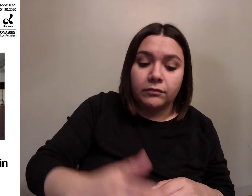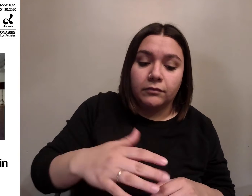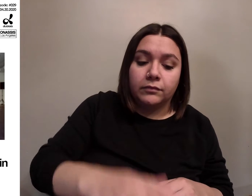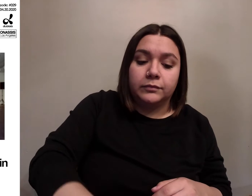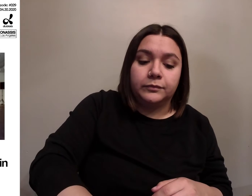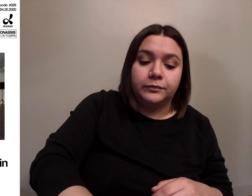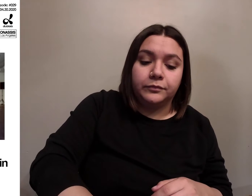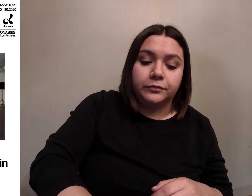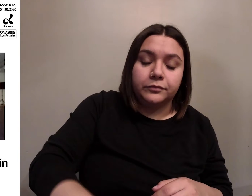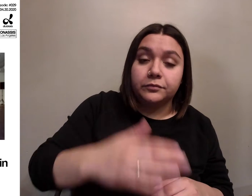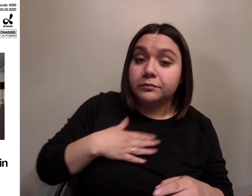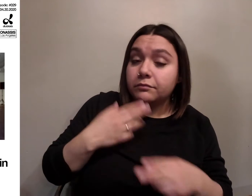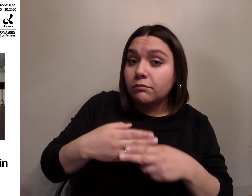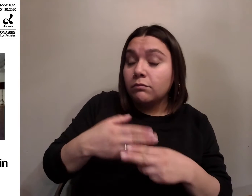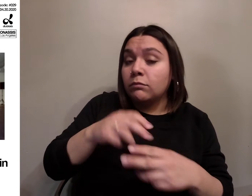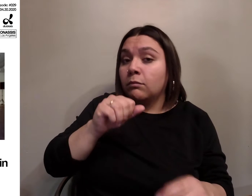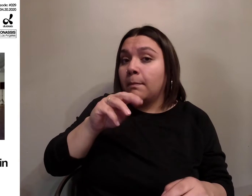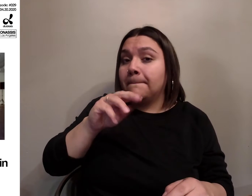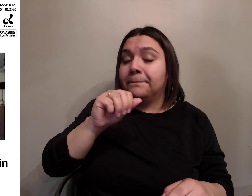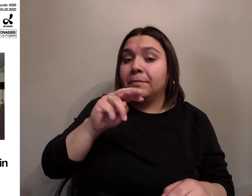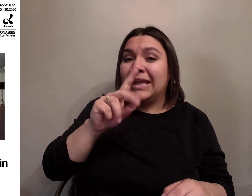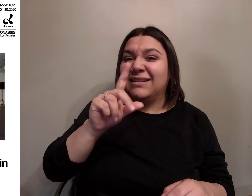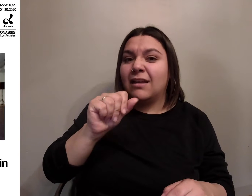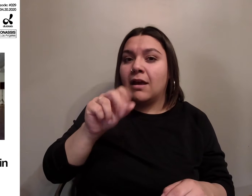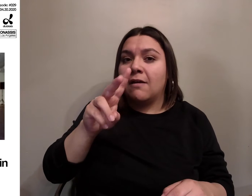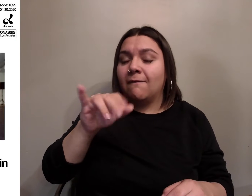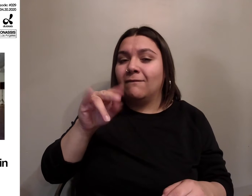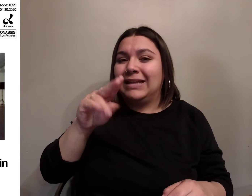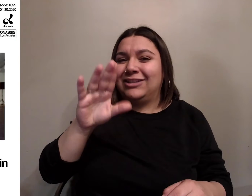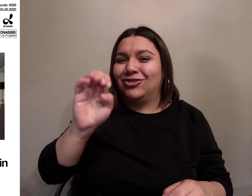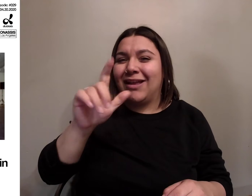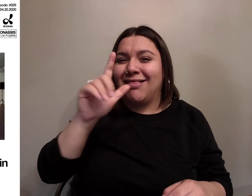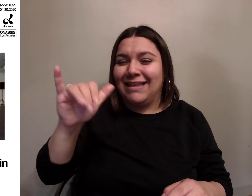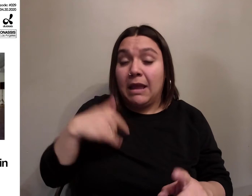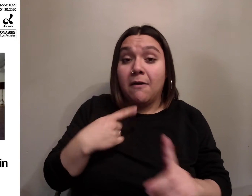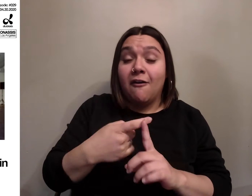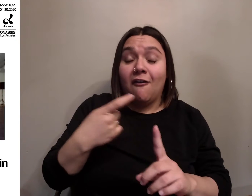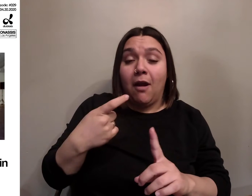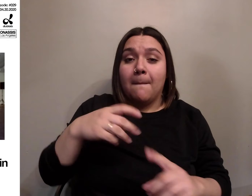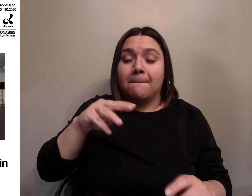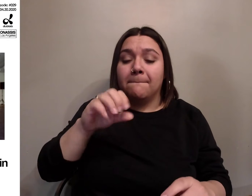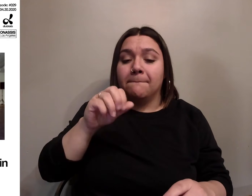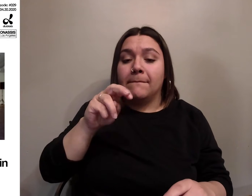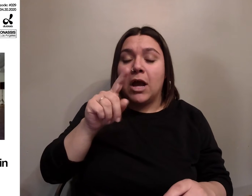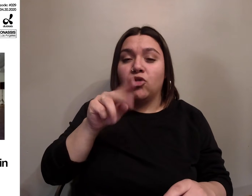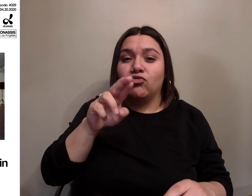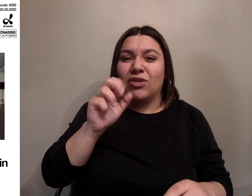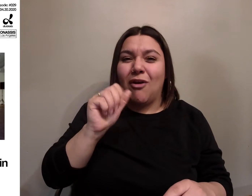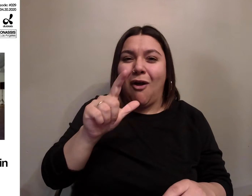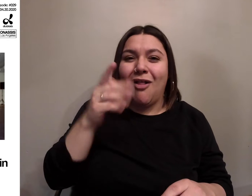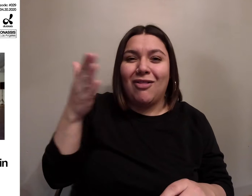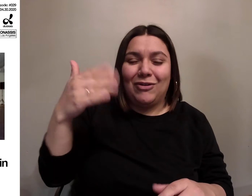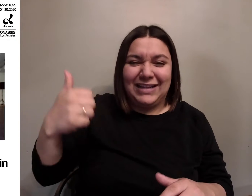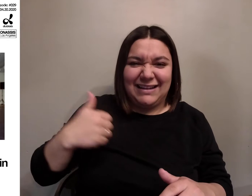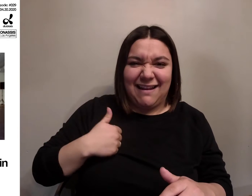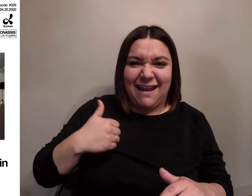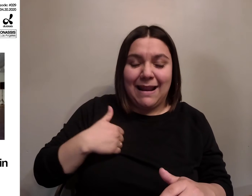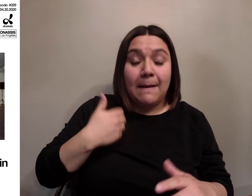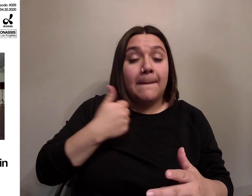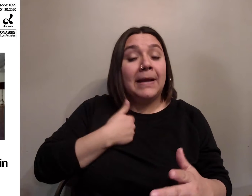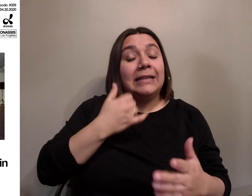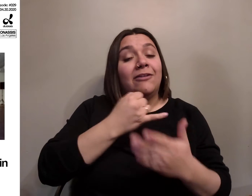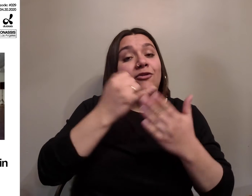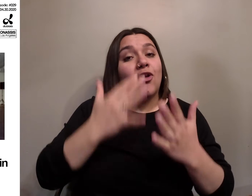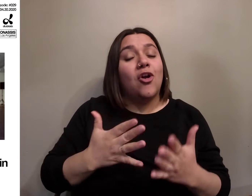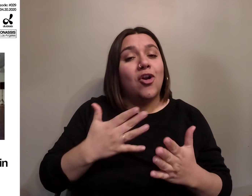name is Amanda Cincelli. I'm originally from Montreal, Quebec in Canada, and I'm an artist, and I like